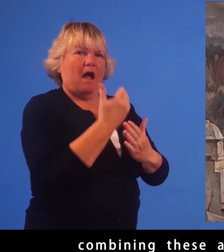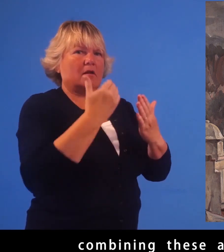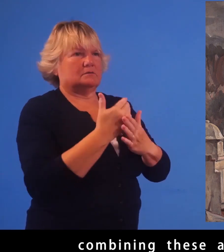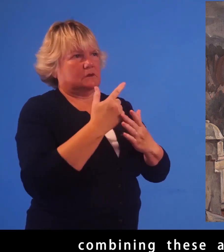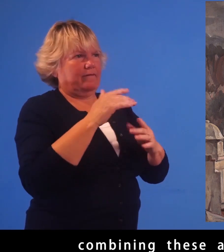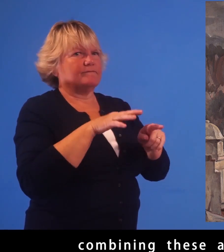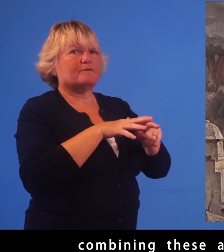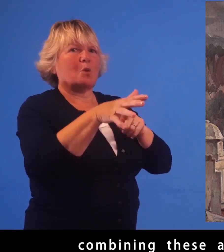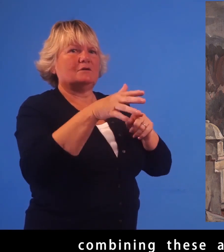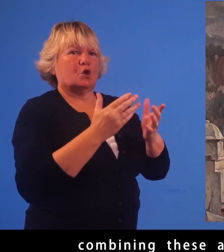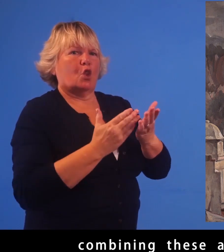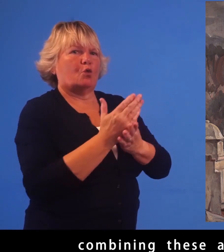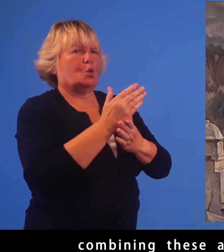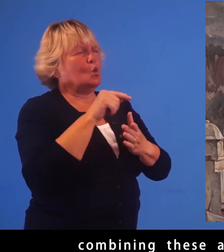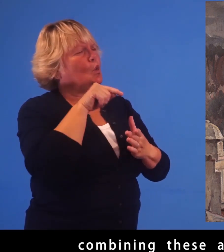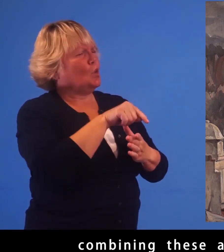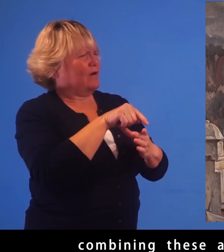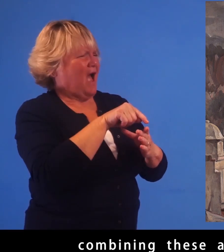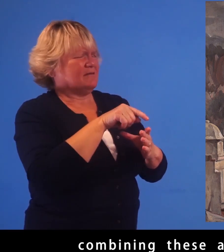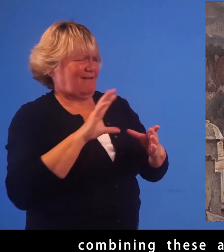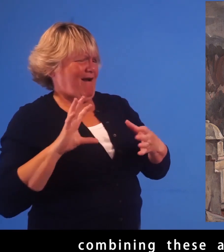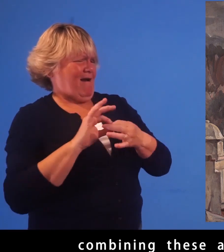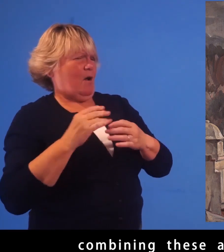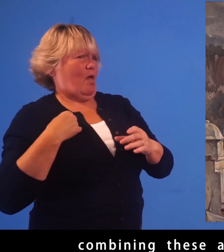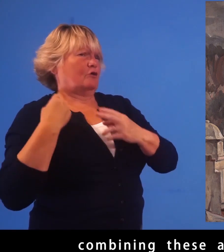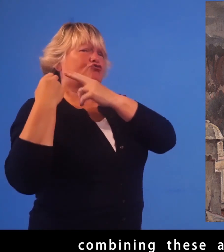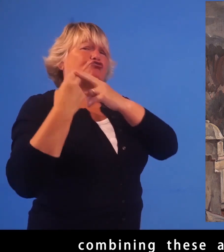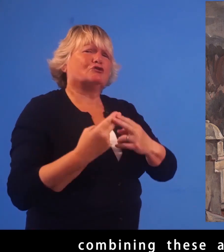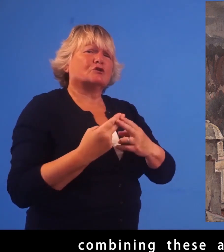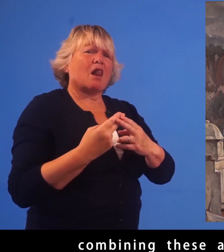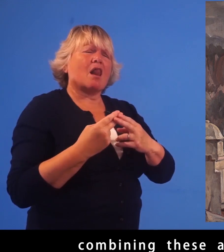avant-garde influences with more traditional subject matter.